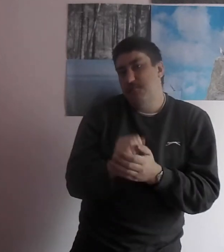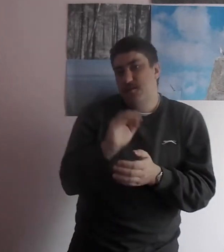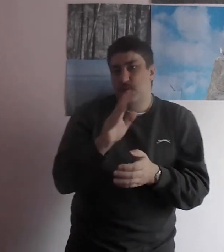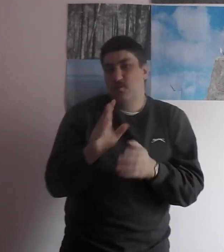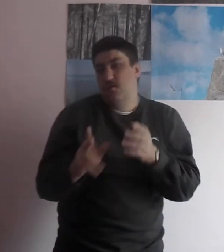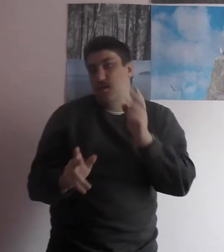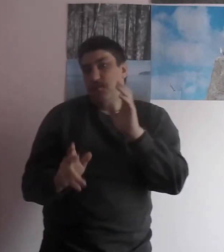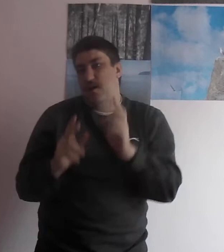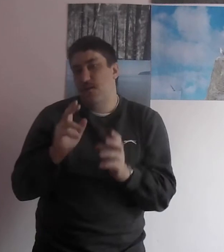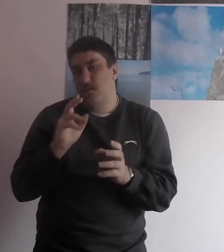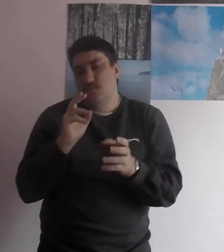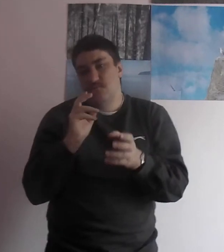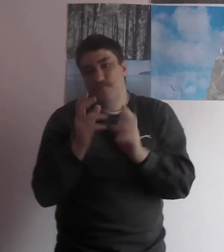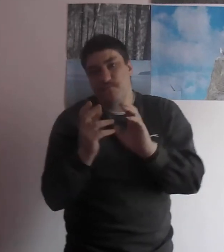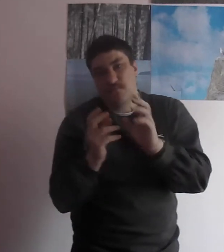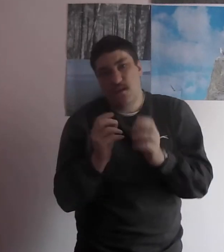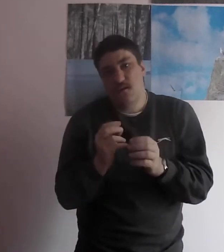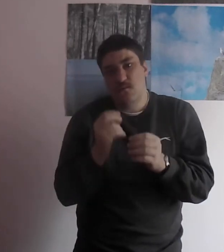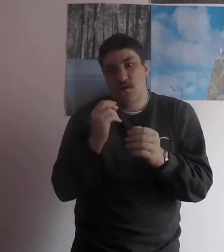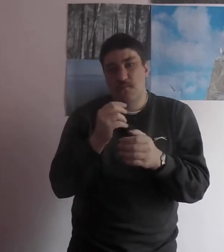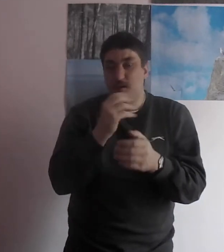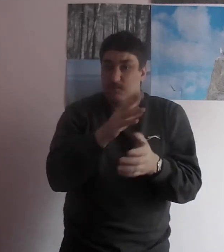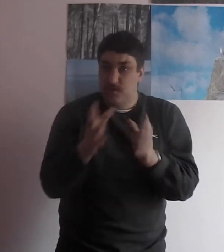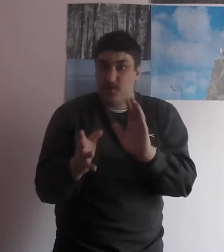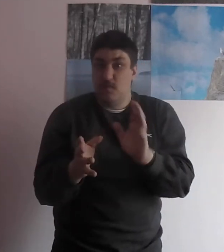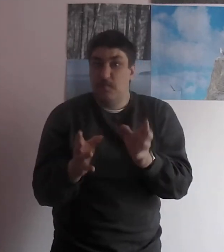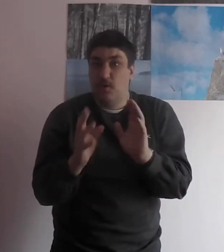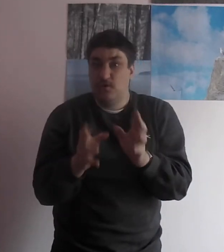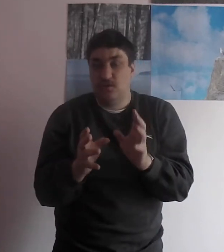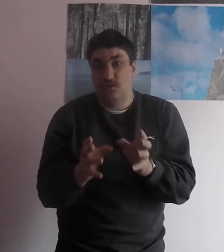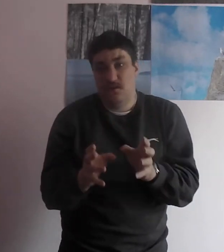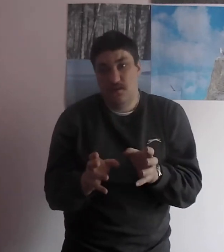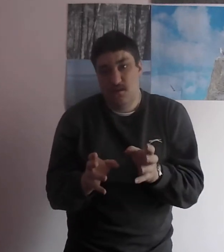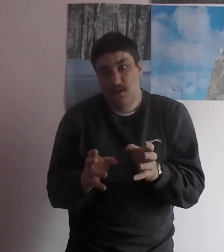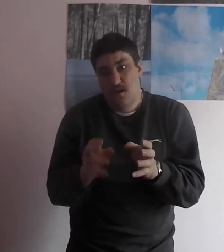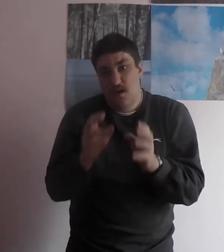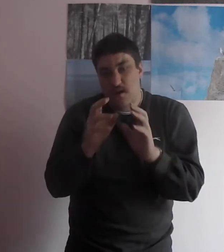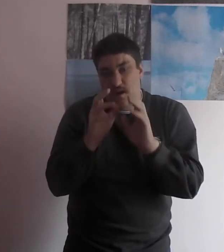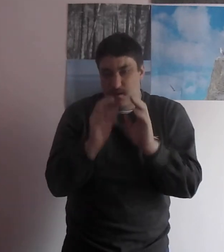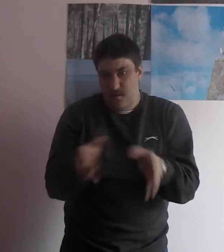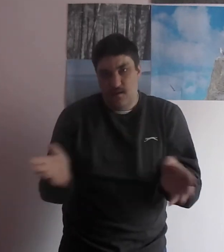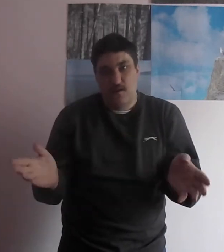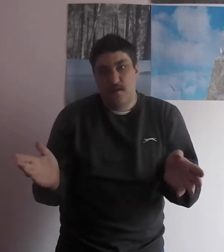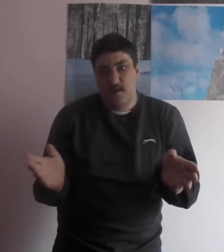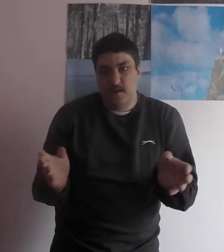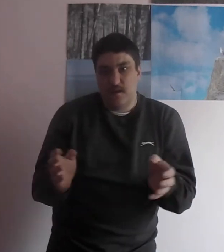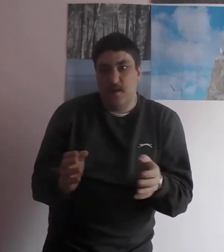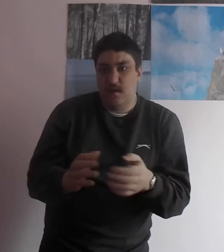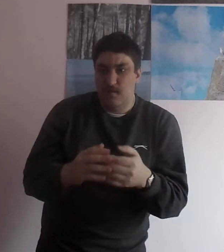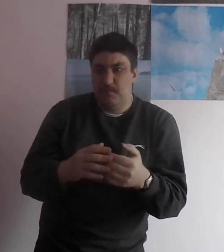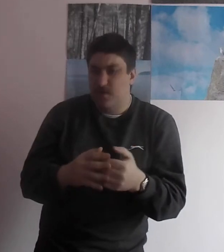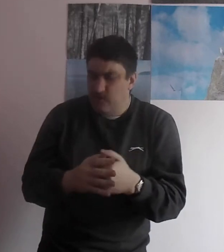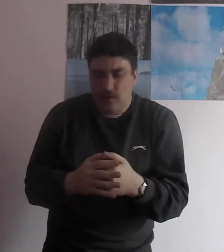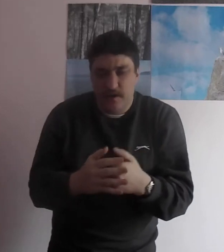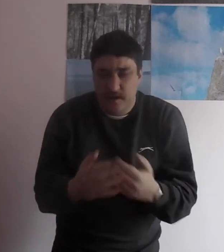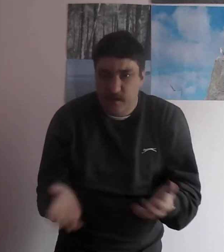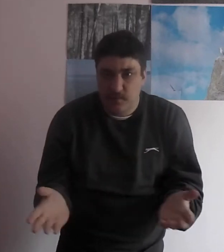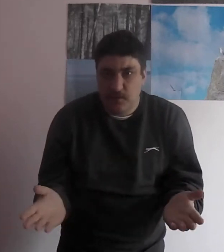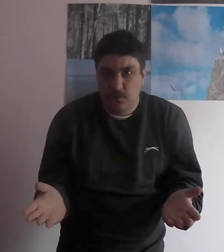be talking about, well, I'm going to touch on Portal. Now I know what you're going to say, but you've already done Portal 1